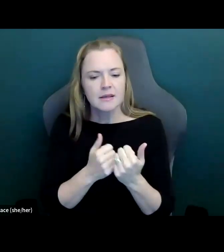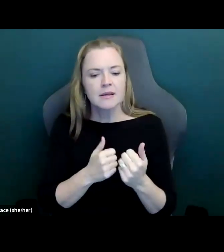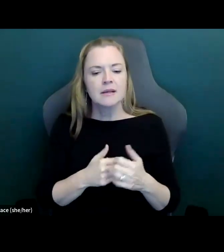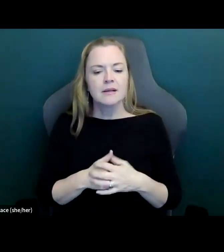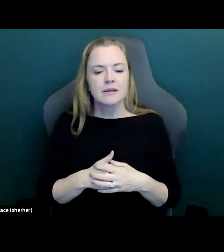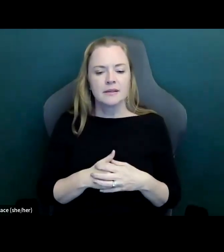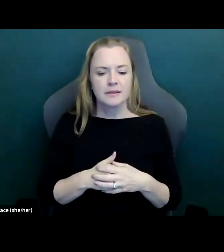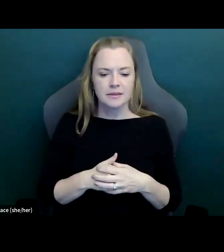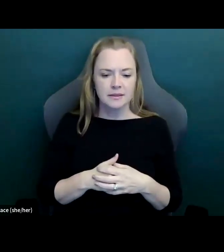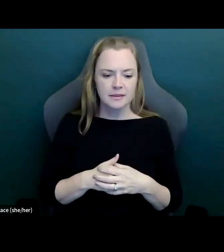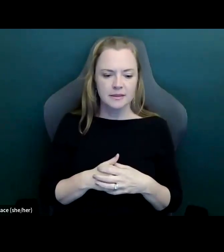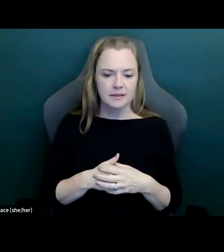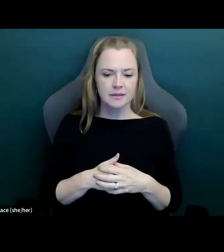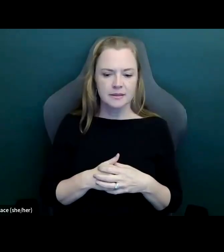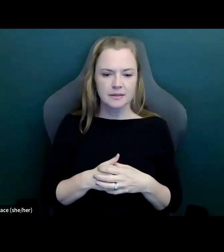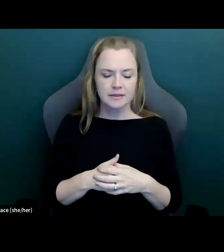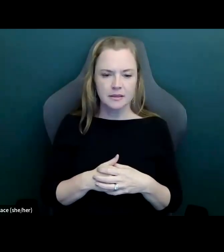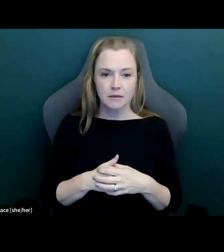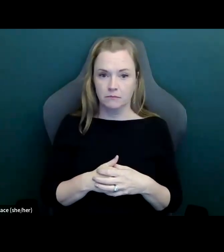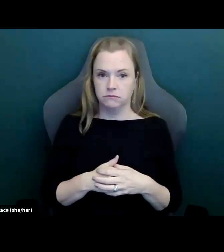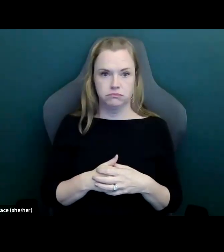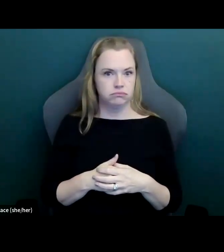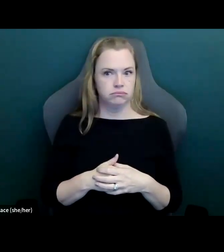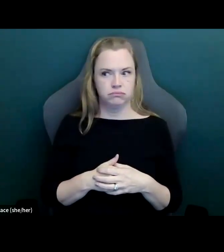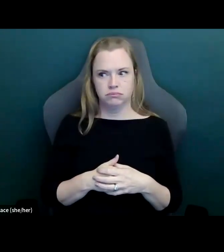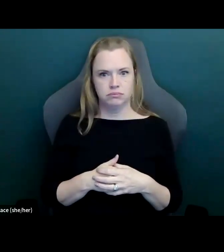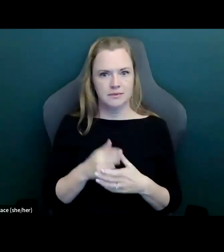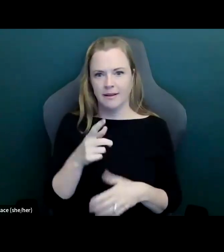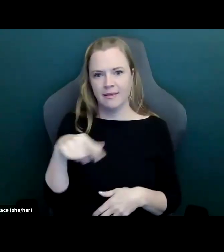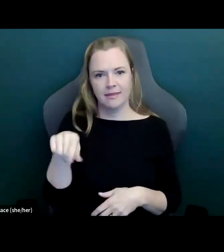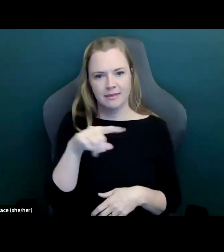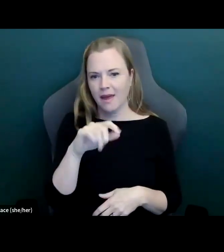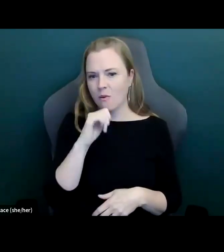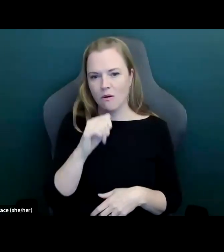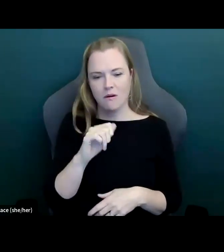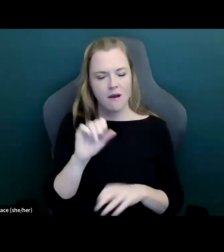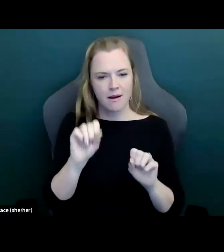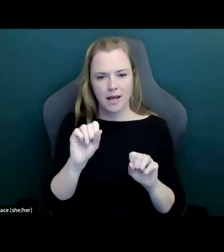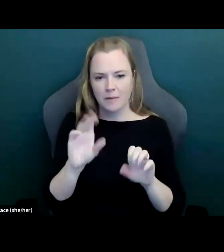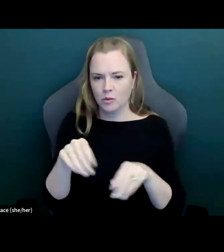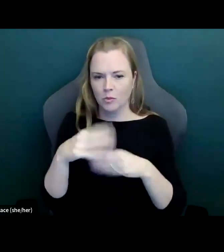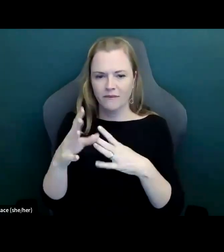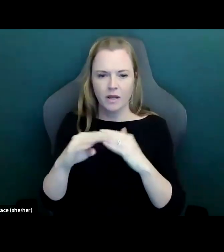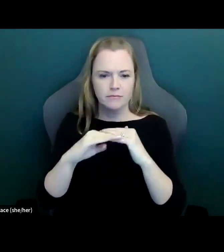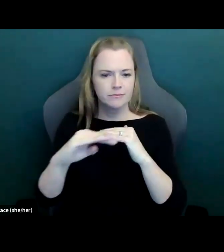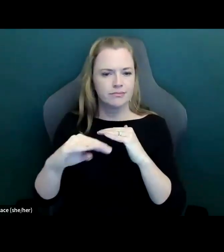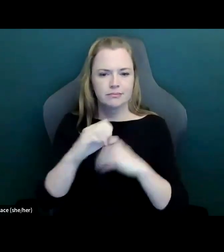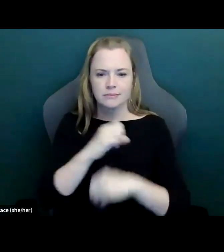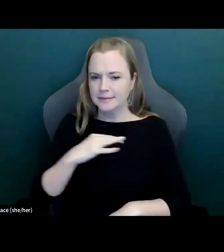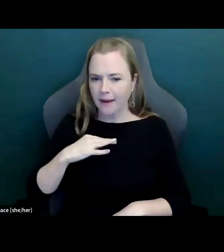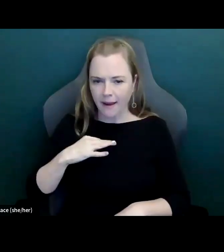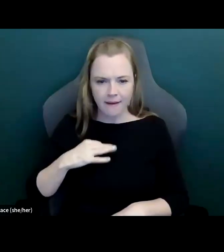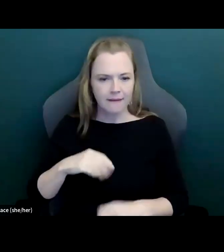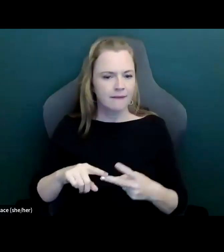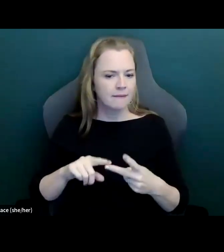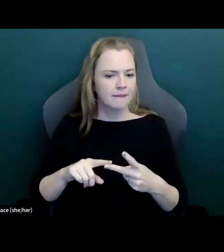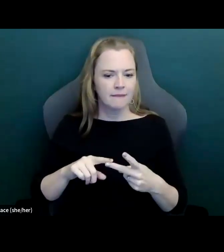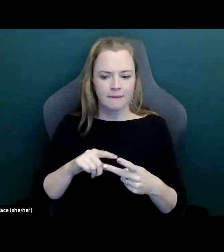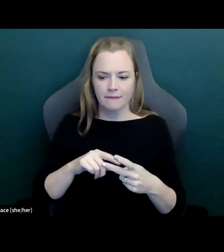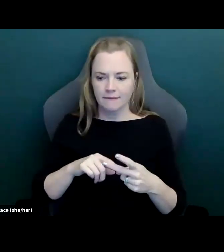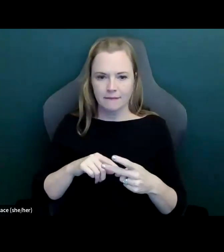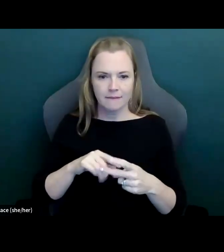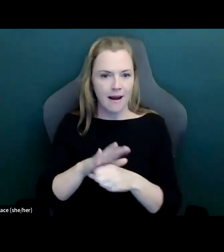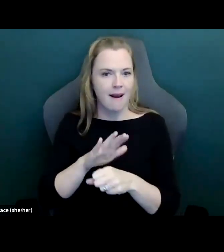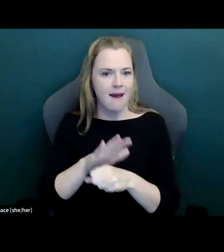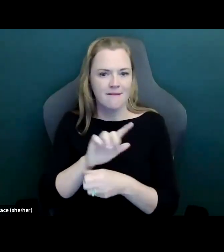And they were not able to provide consistent staff coverage or the number of hours required by his person-centered